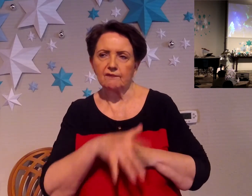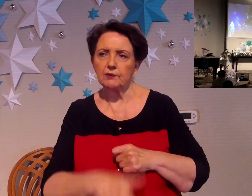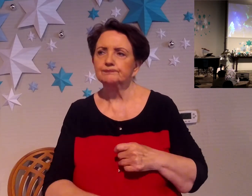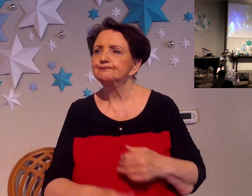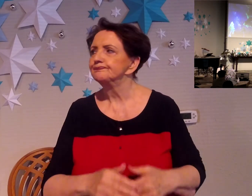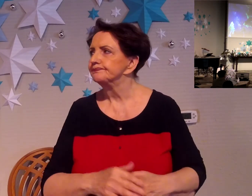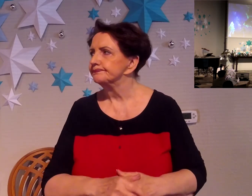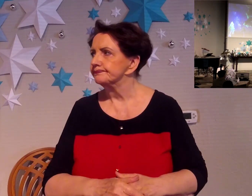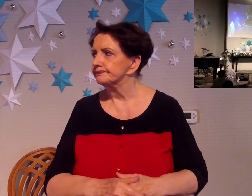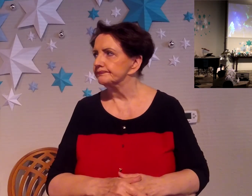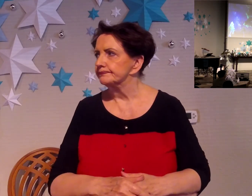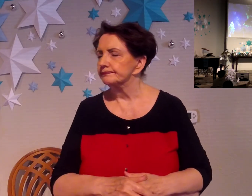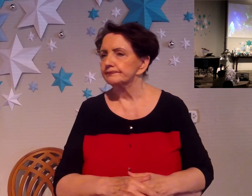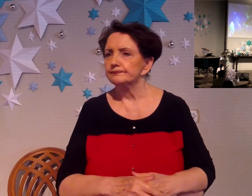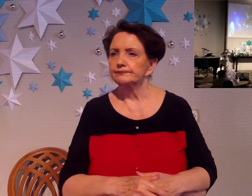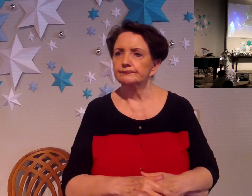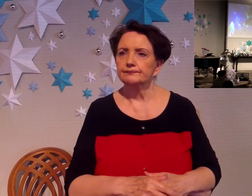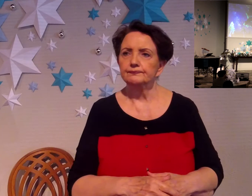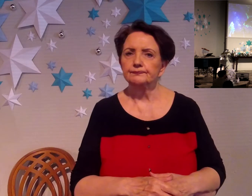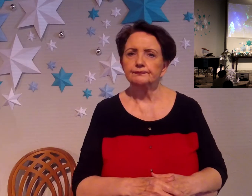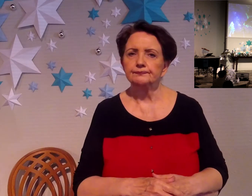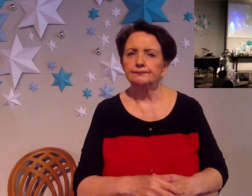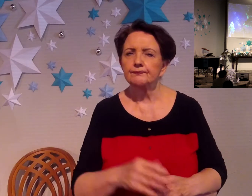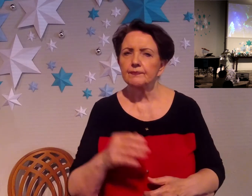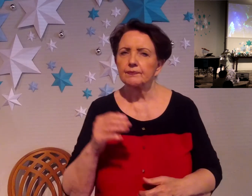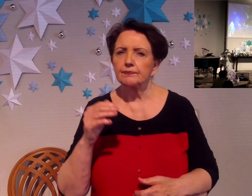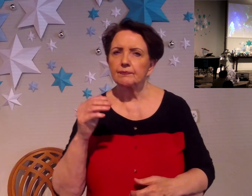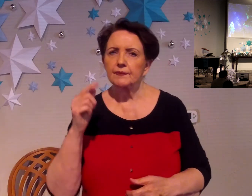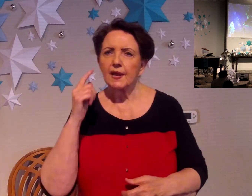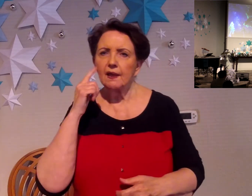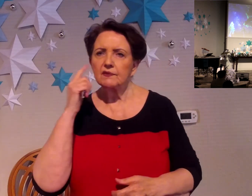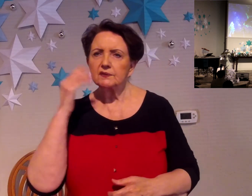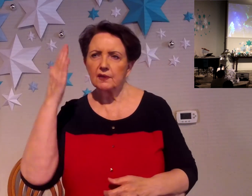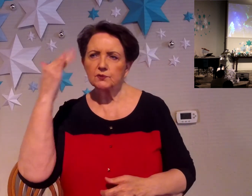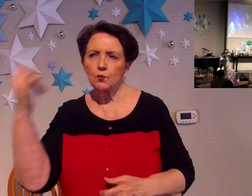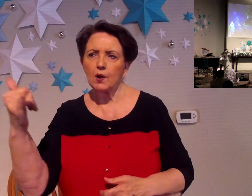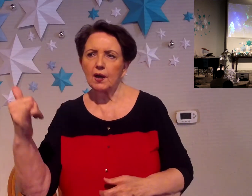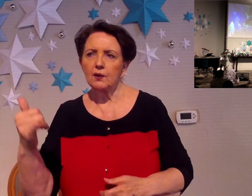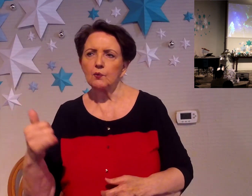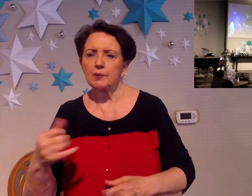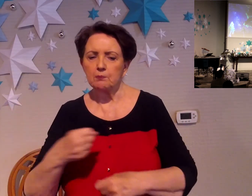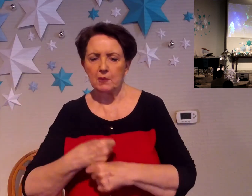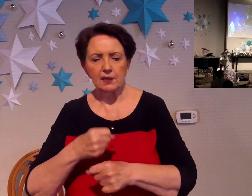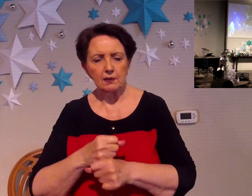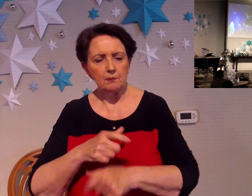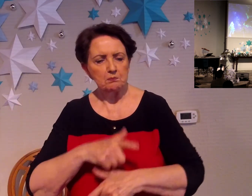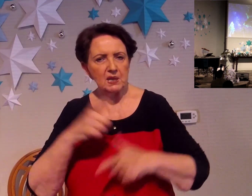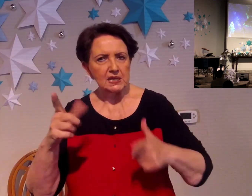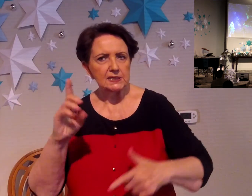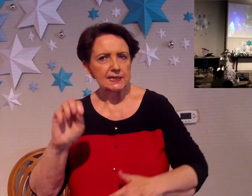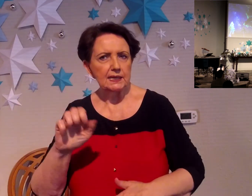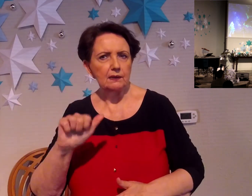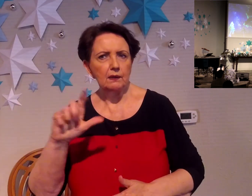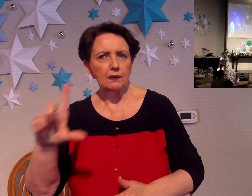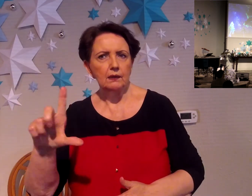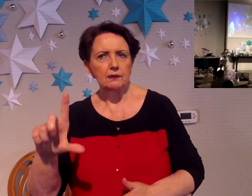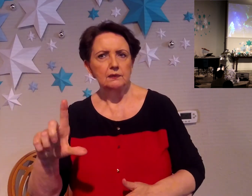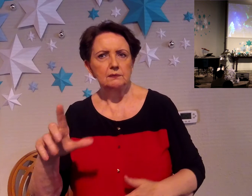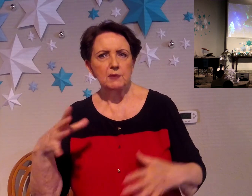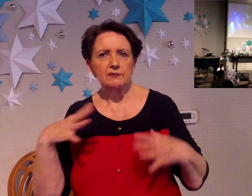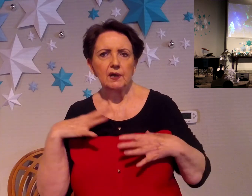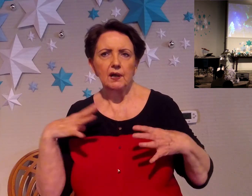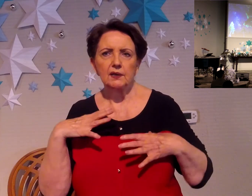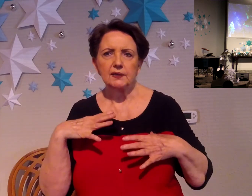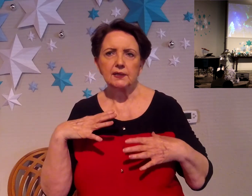And I think that's why we make such a hoopla about the holidays. I think it's to practice. I think it's to practice